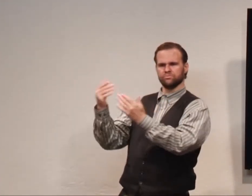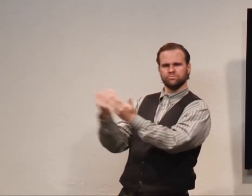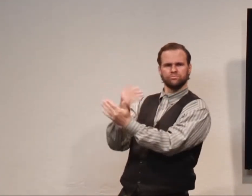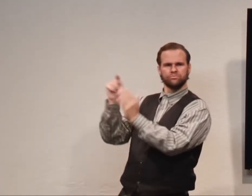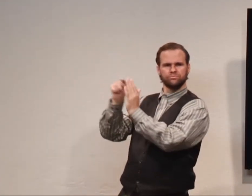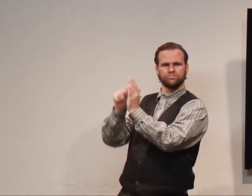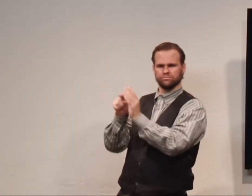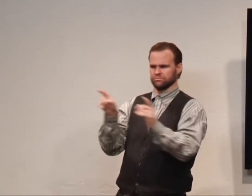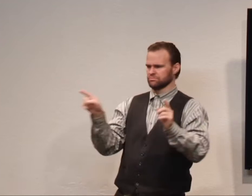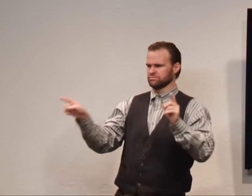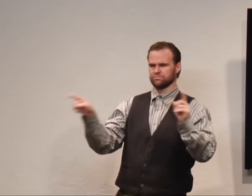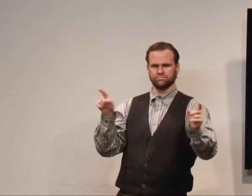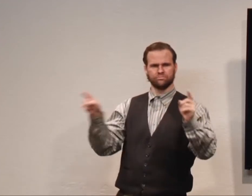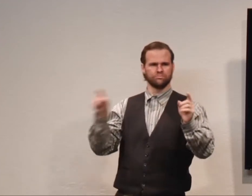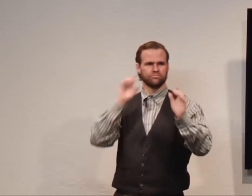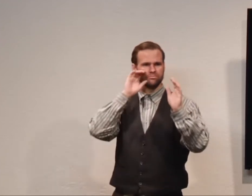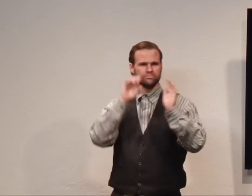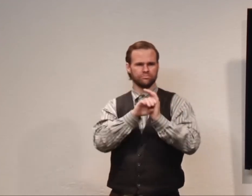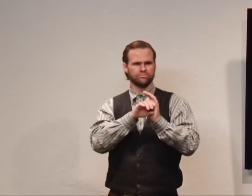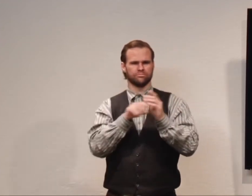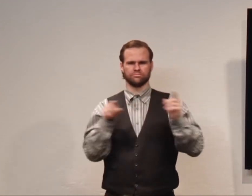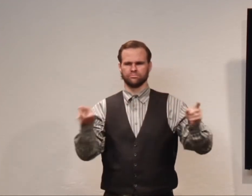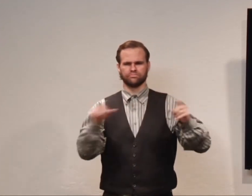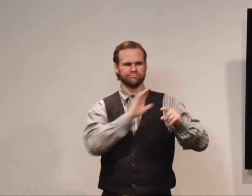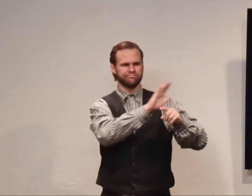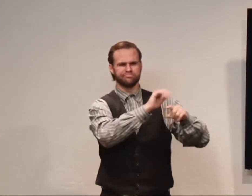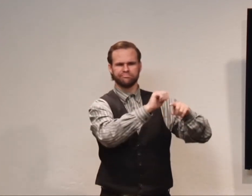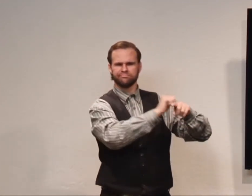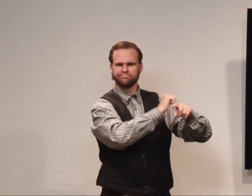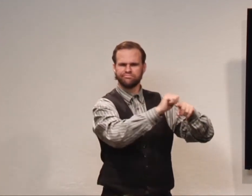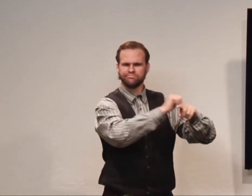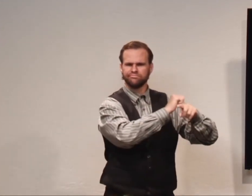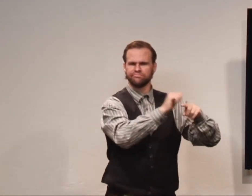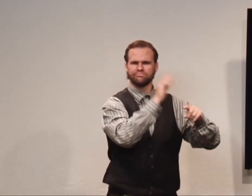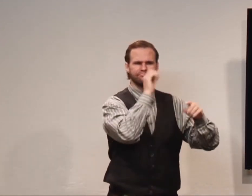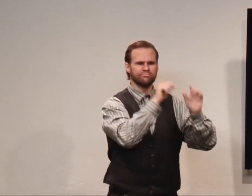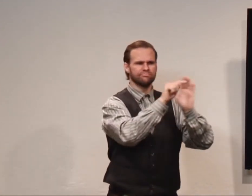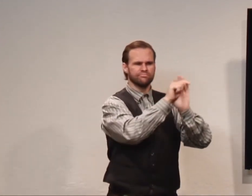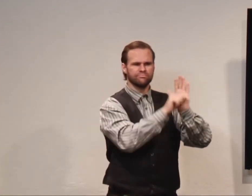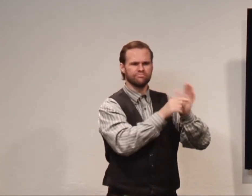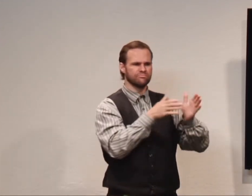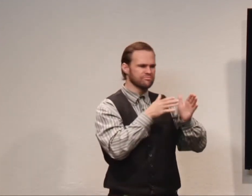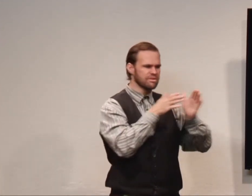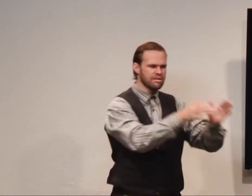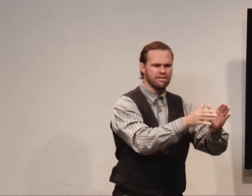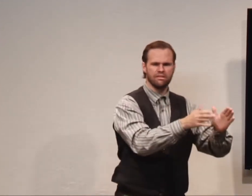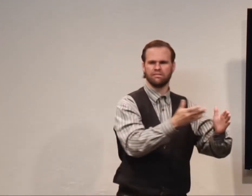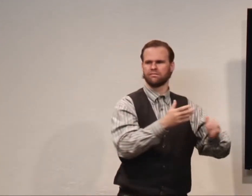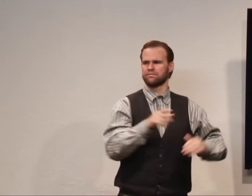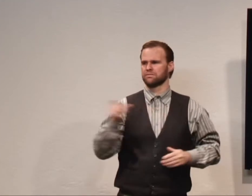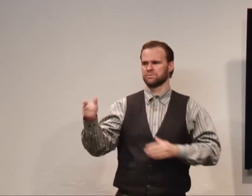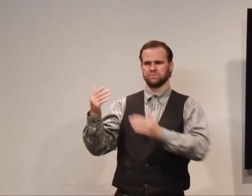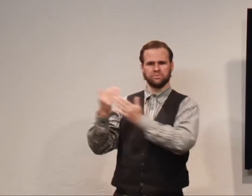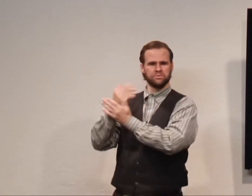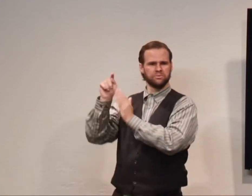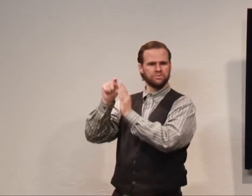we see the high priest, and in the New Testament, we see Jesus Christ. And so we're going to go ahead and compare the two.